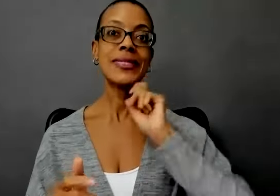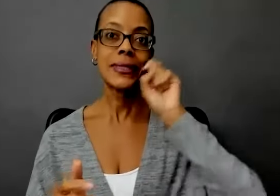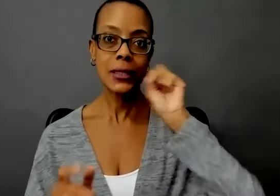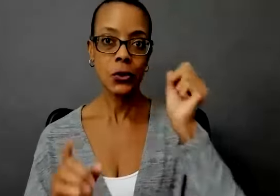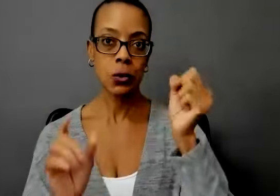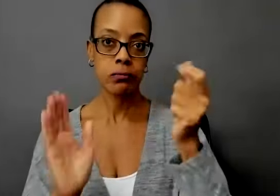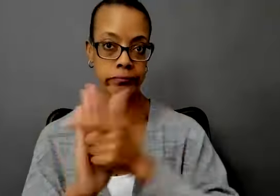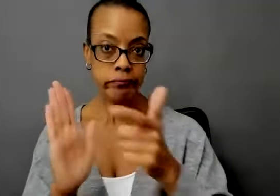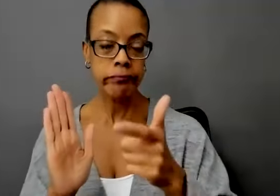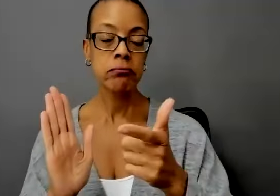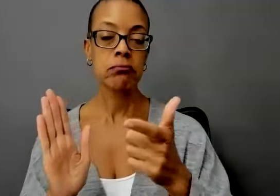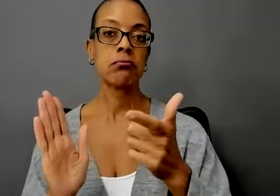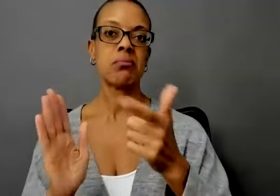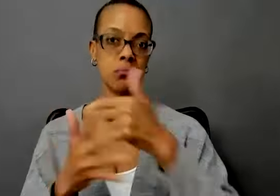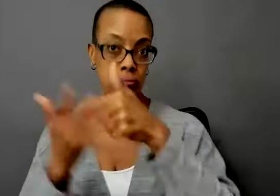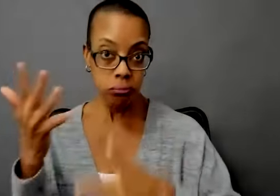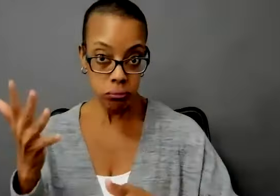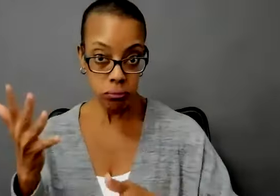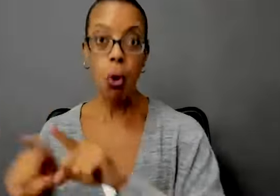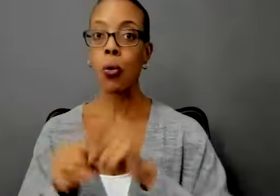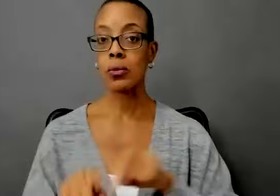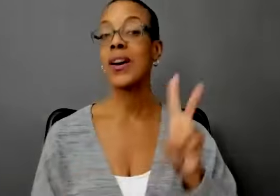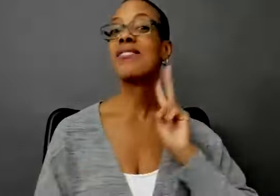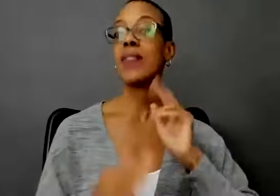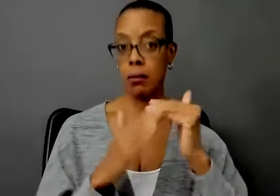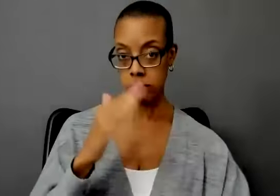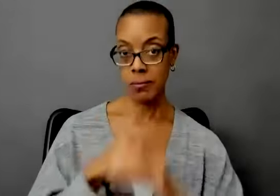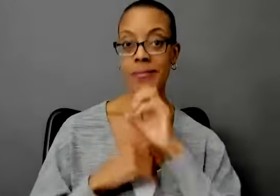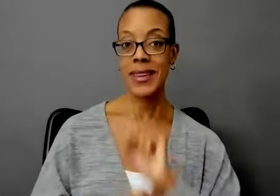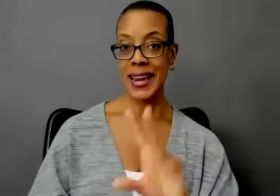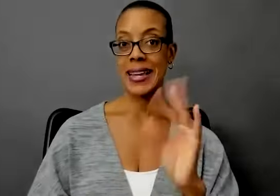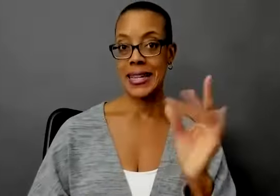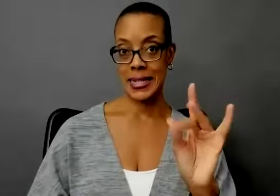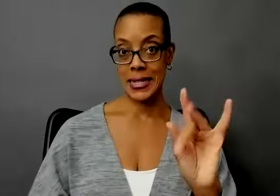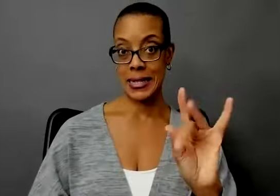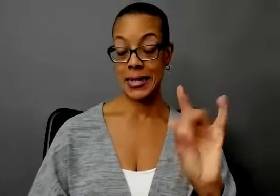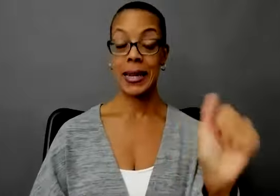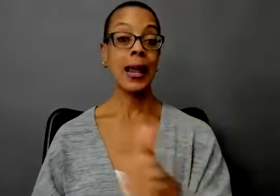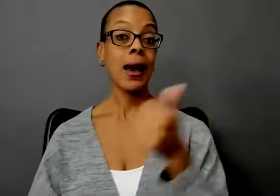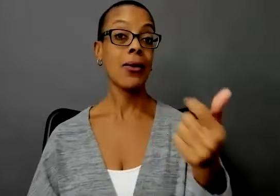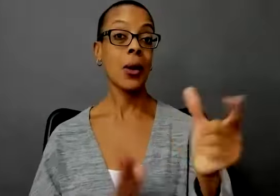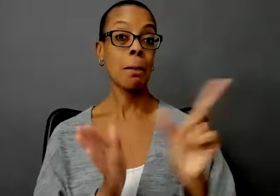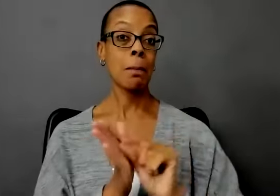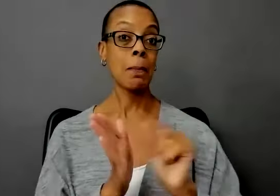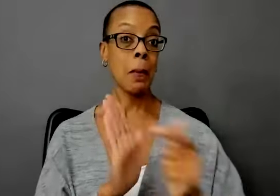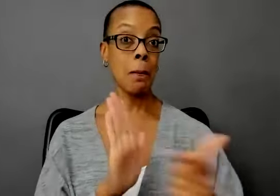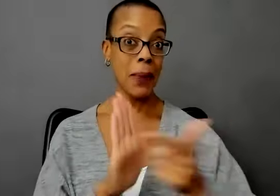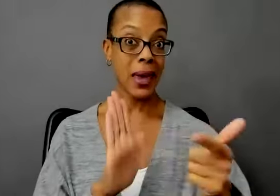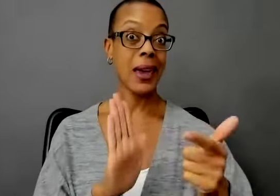witnesses under the age of 18. And any other publication ban that might exist in the criminal code,